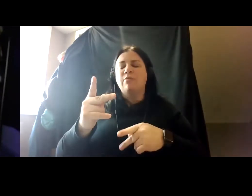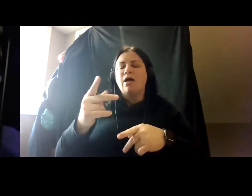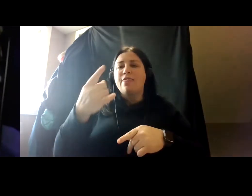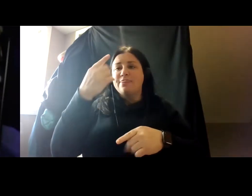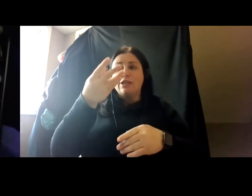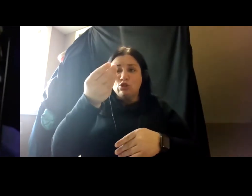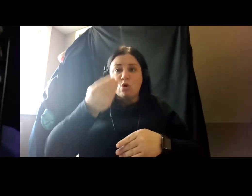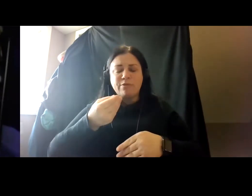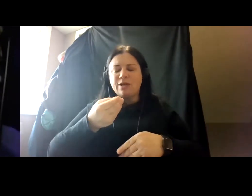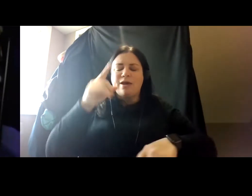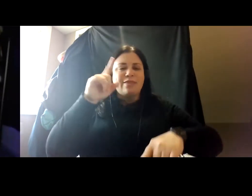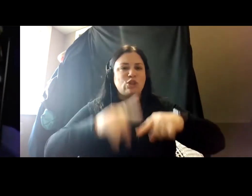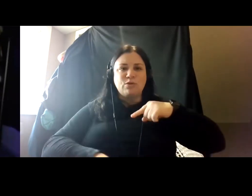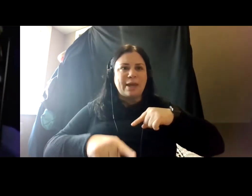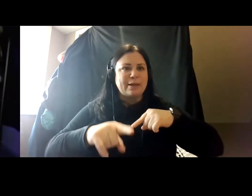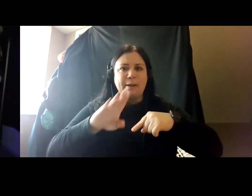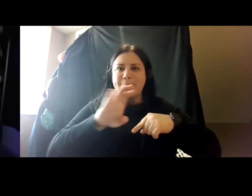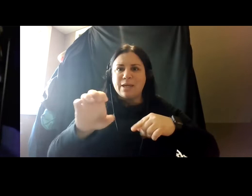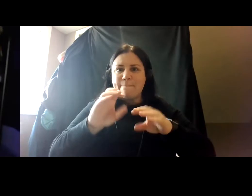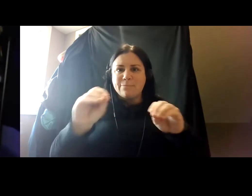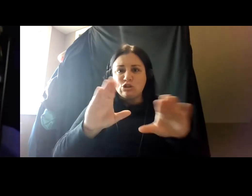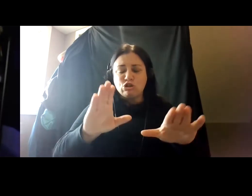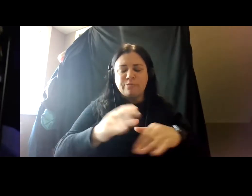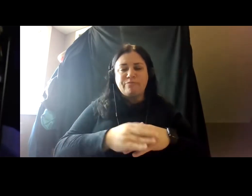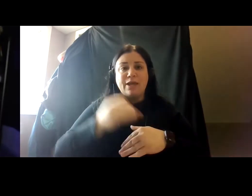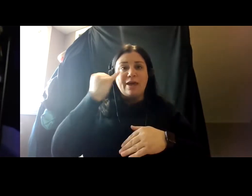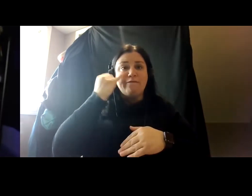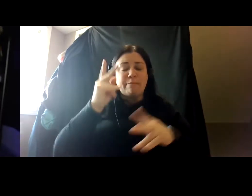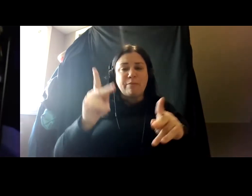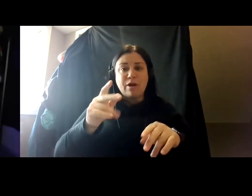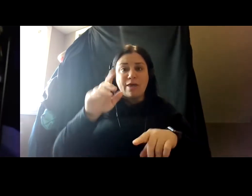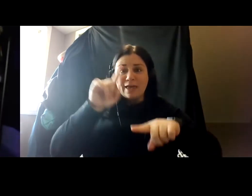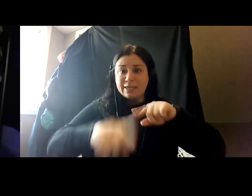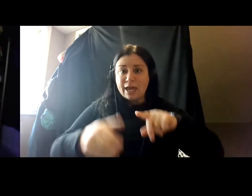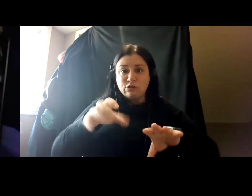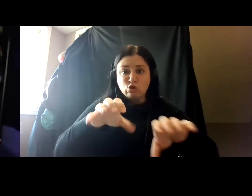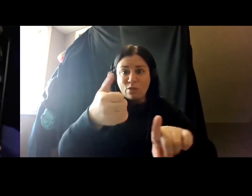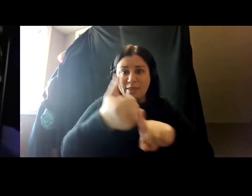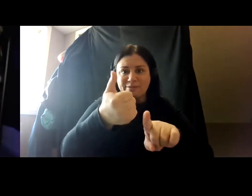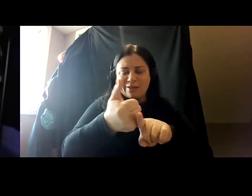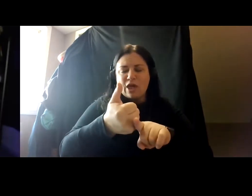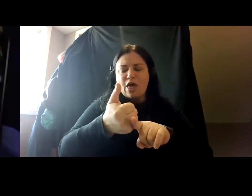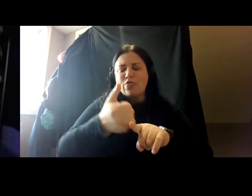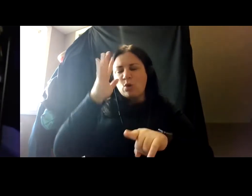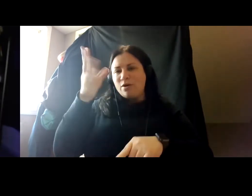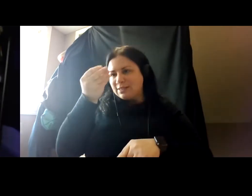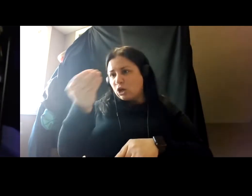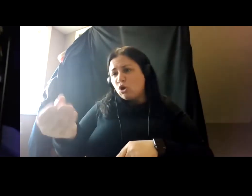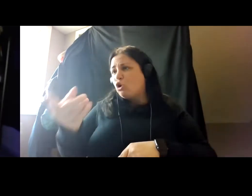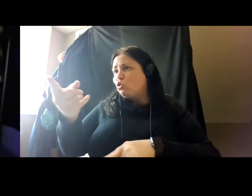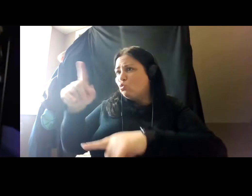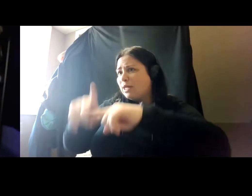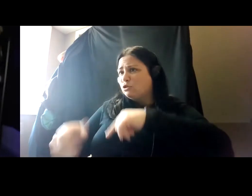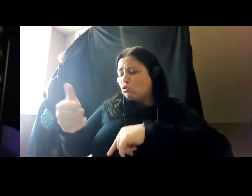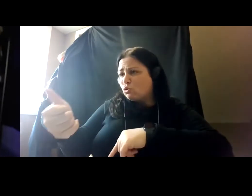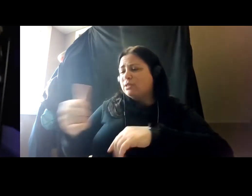do it themselves, they want to tell you you can't do it as well. But how I say is everything you ever wanted is on the other side of hard.